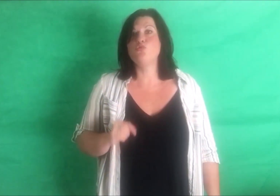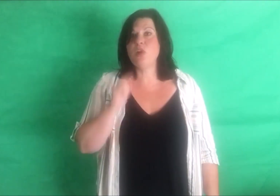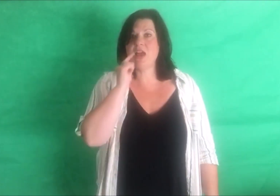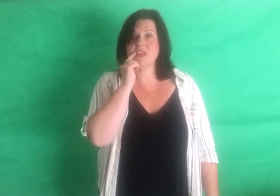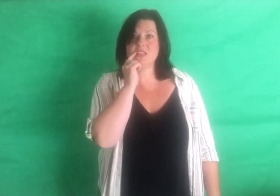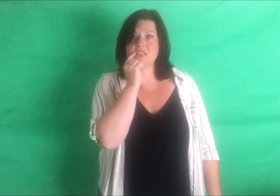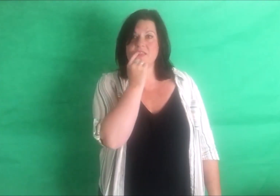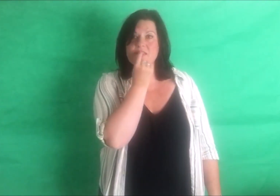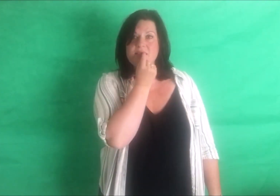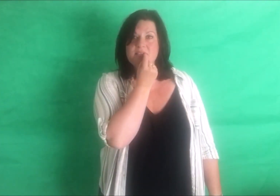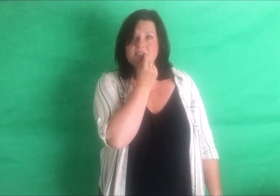Red